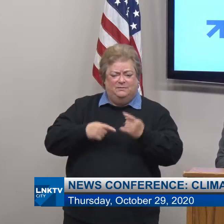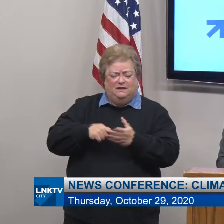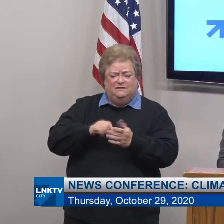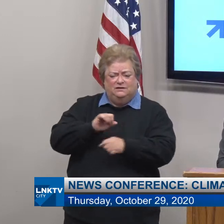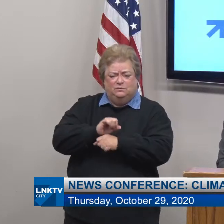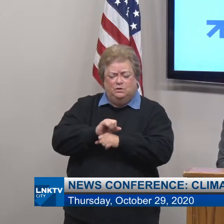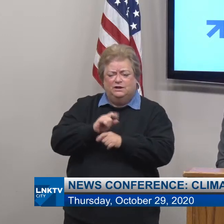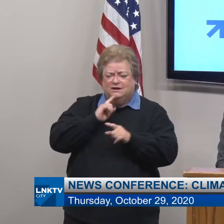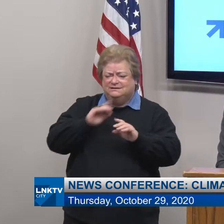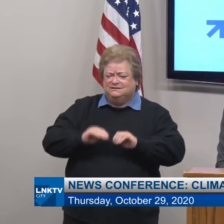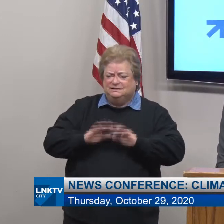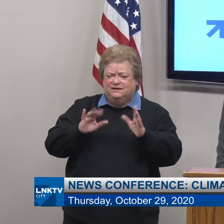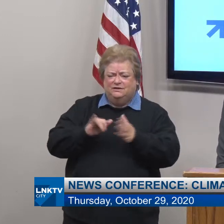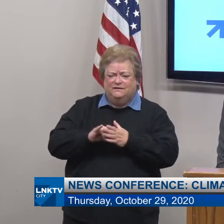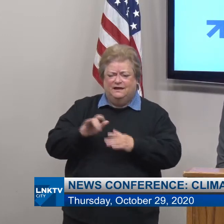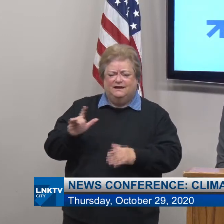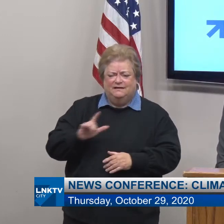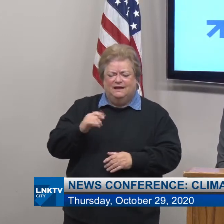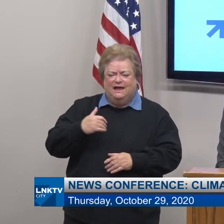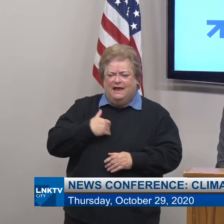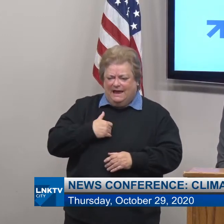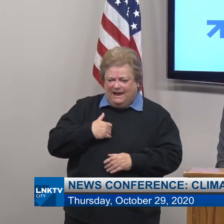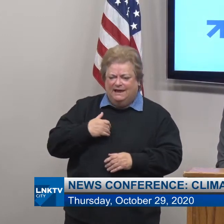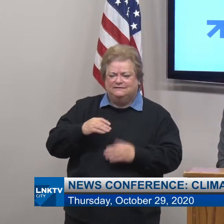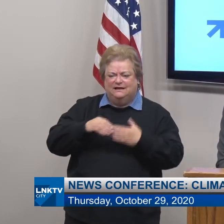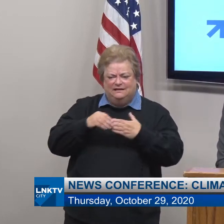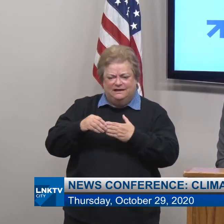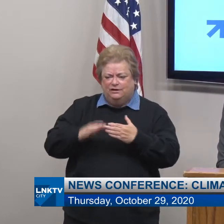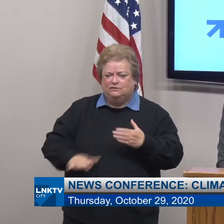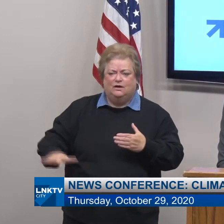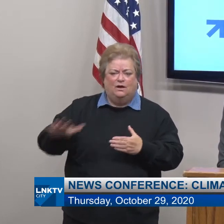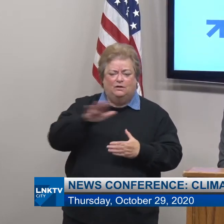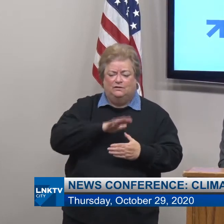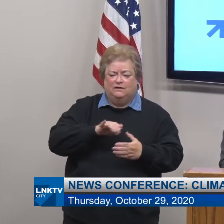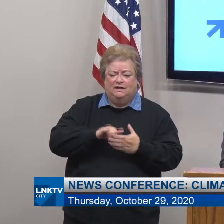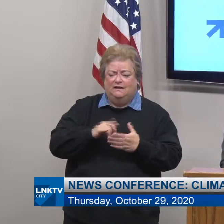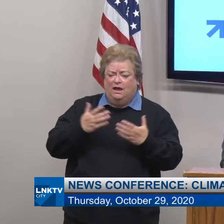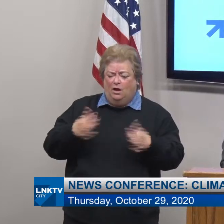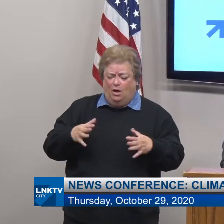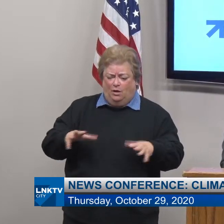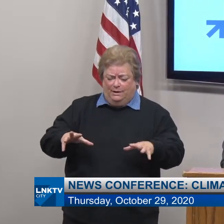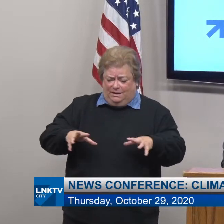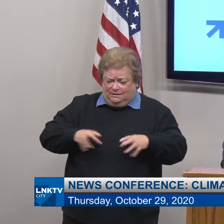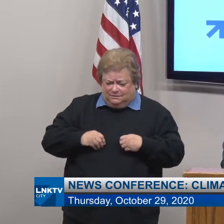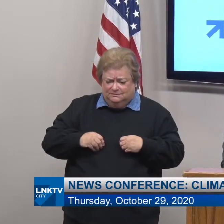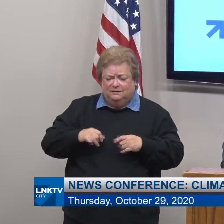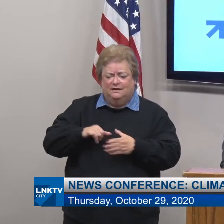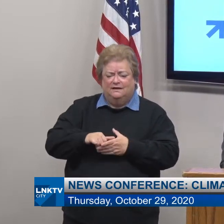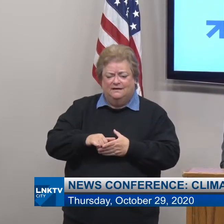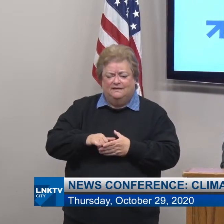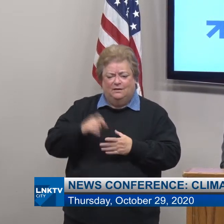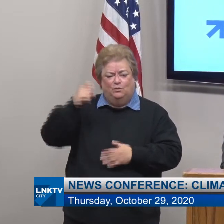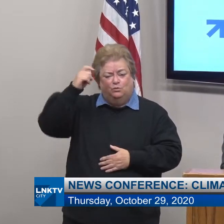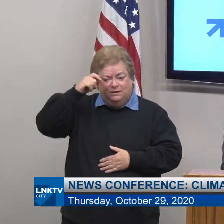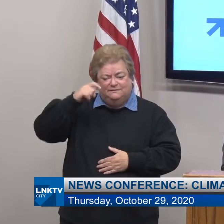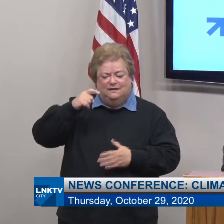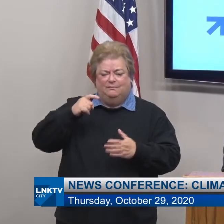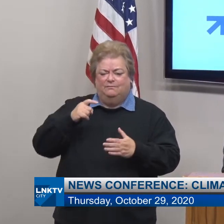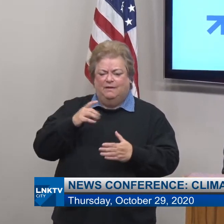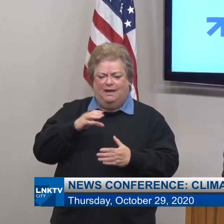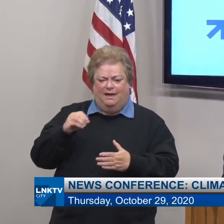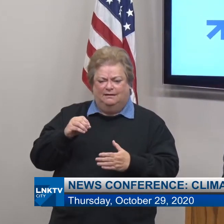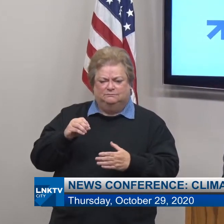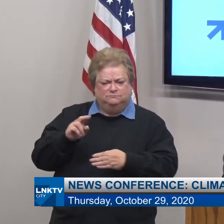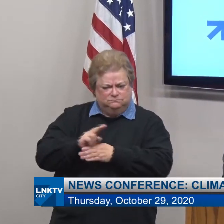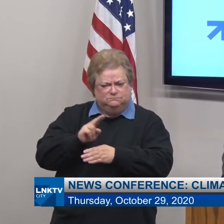because it's clear that Lincoln has leaders across many sectors who already embrace the wisdom and practicality of planning for a